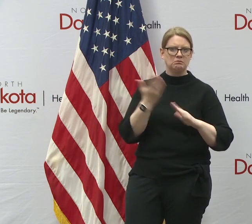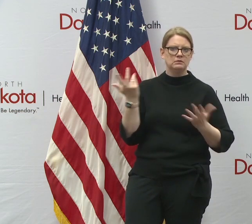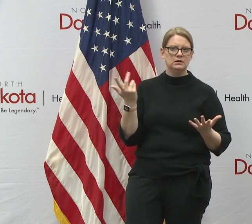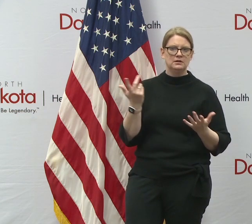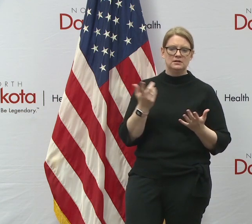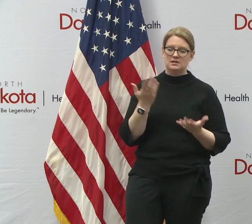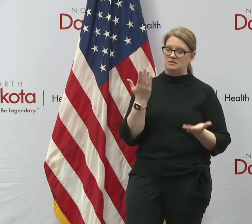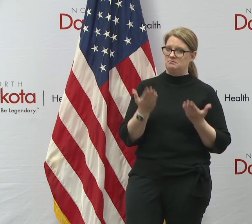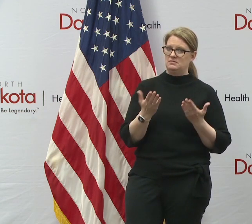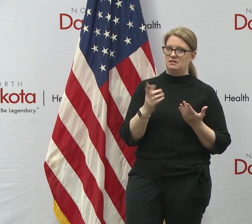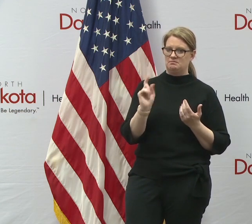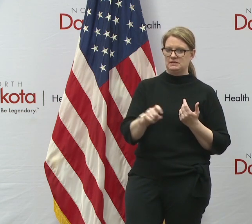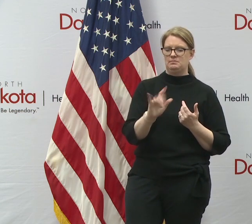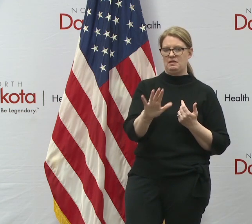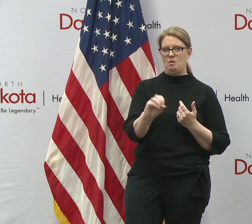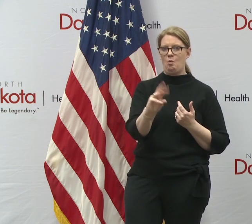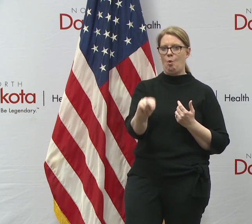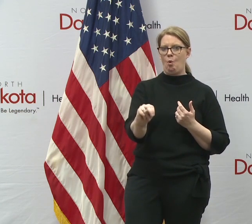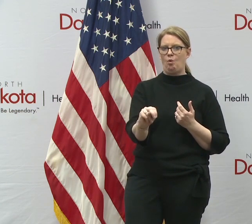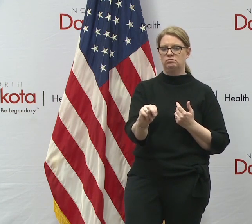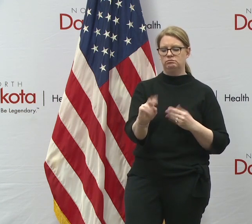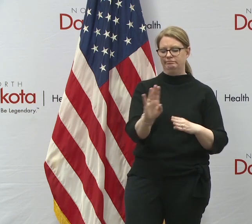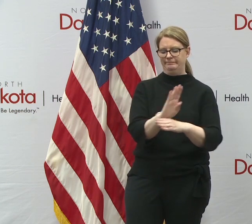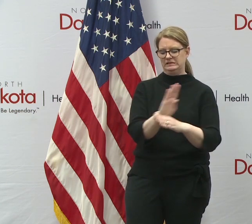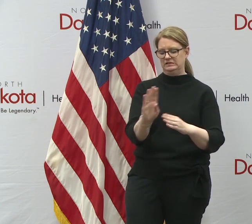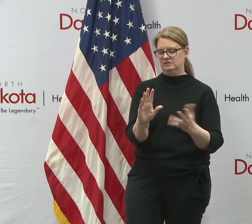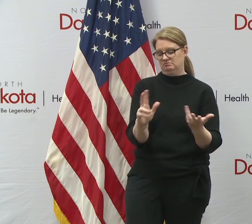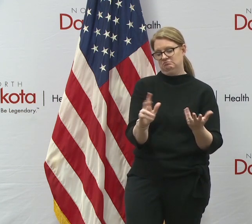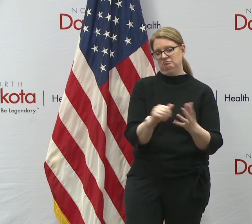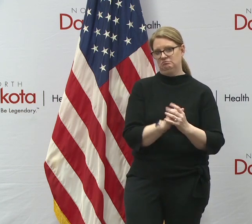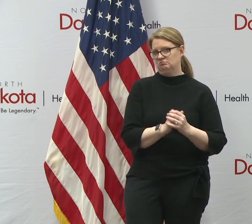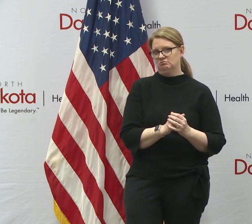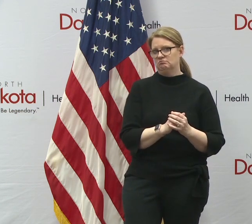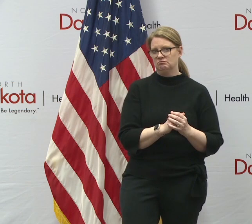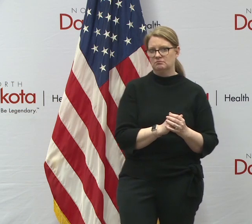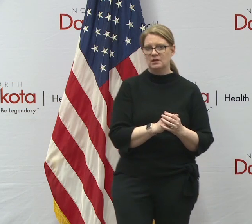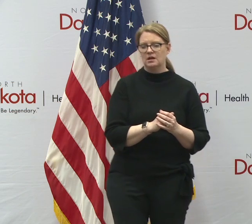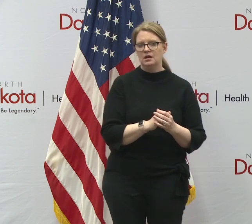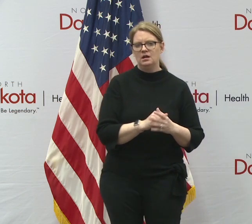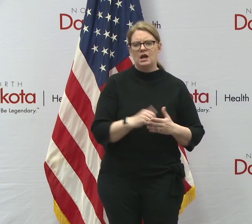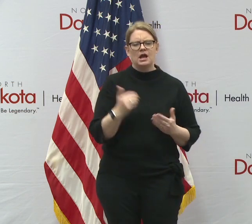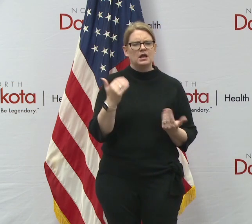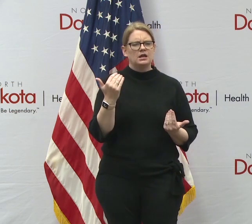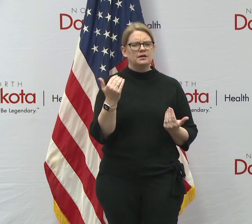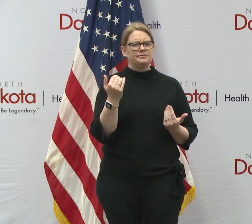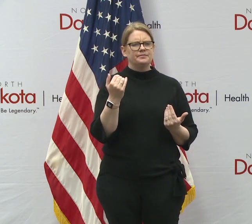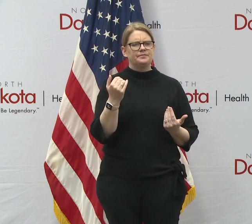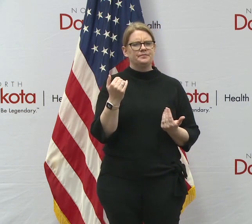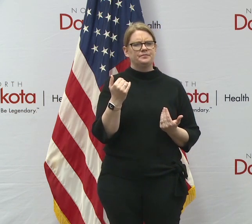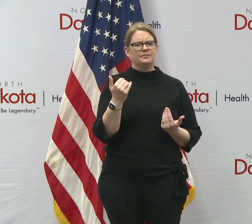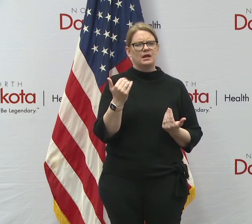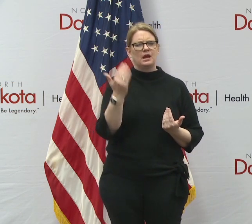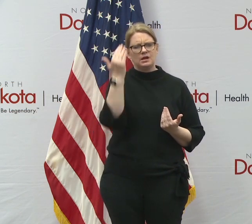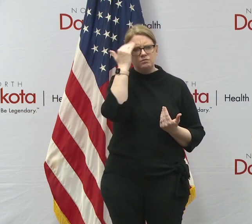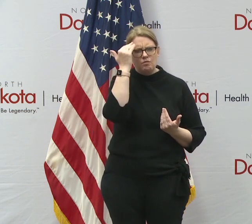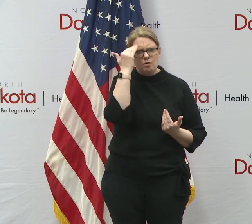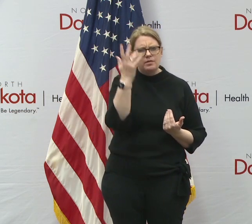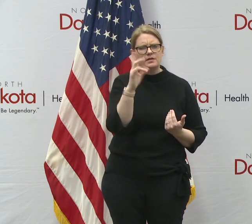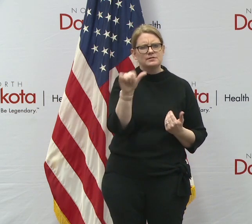their own business choice on that front. I do know that there are,